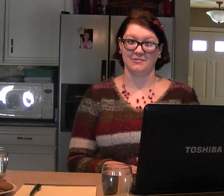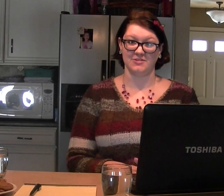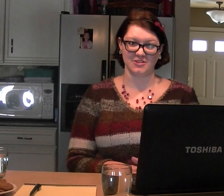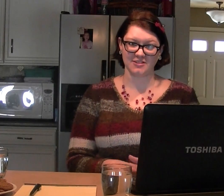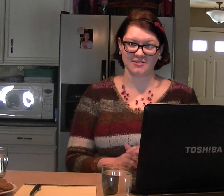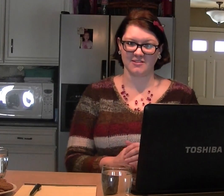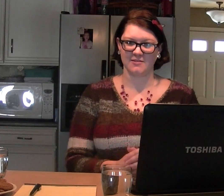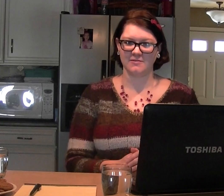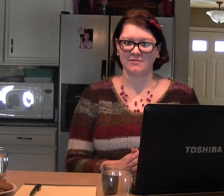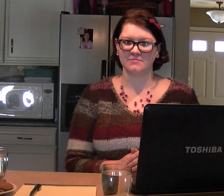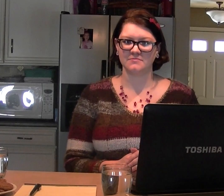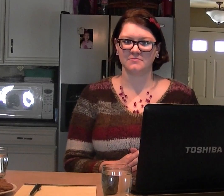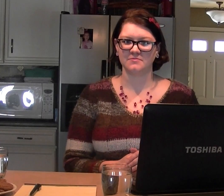language?